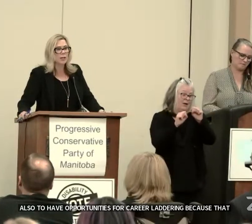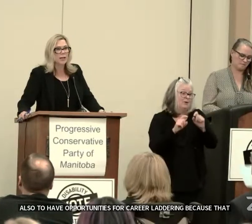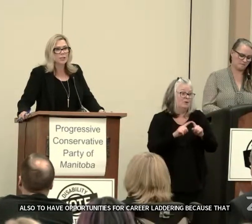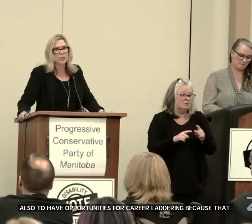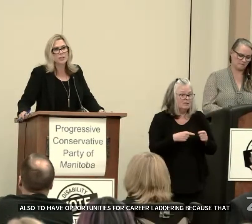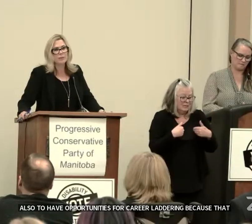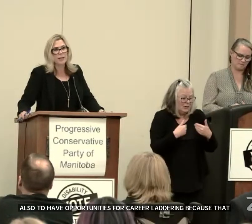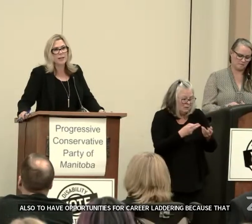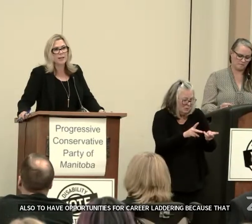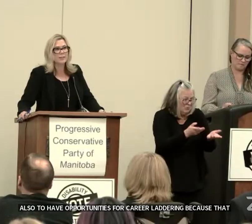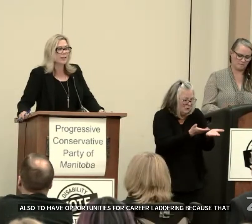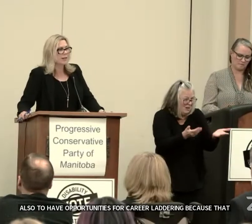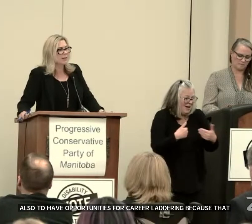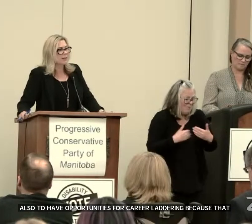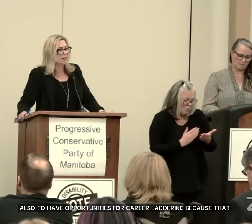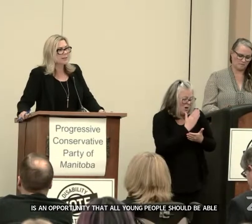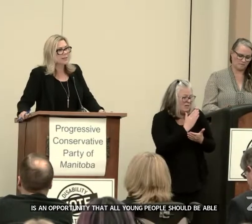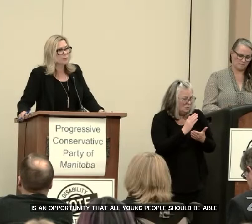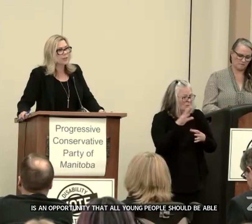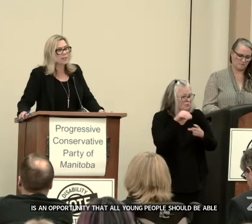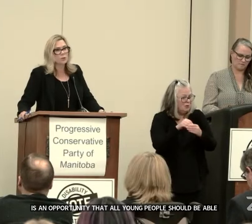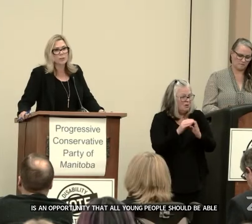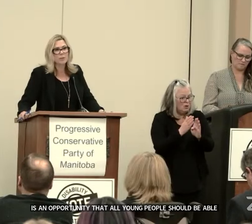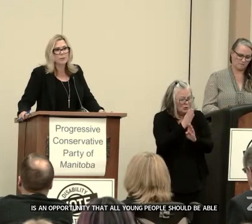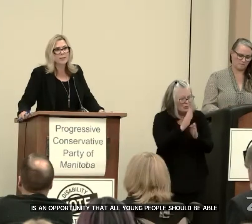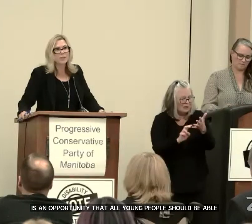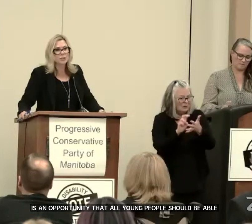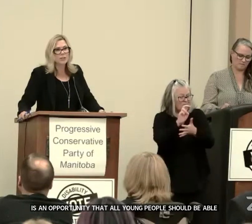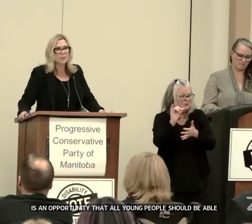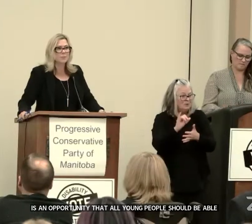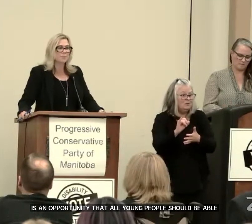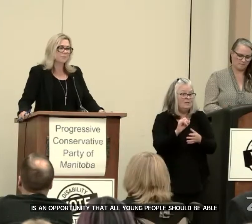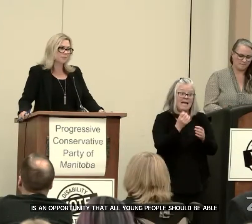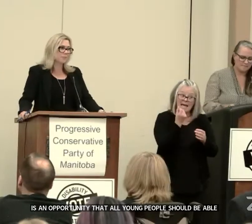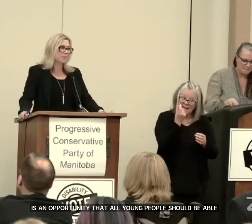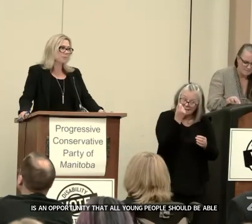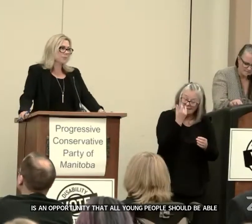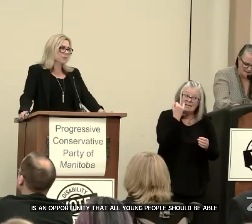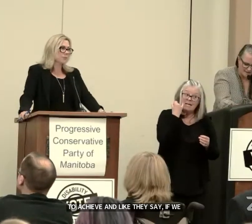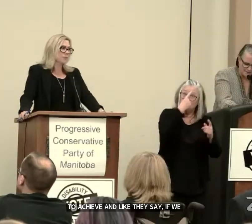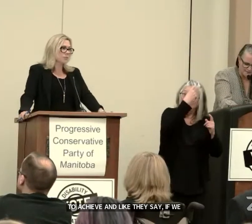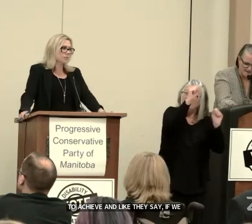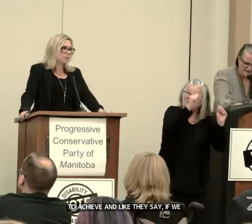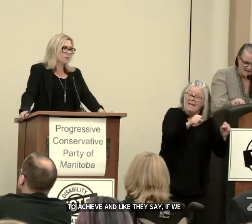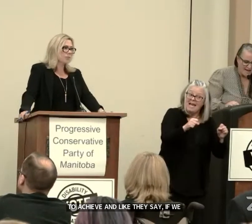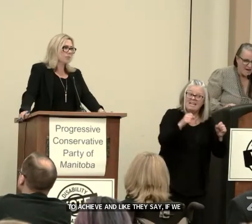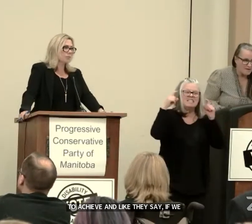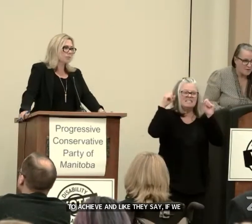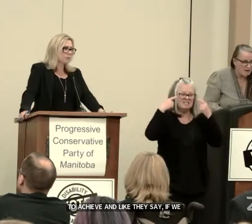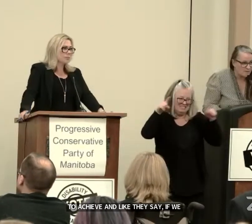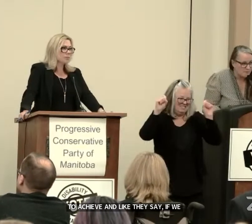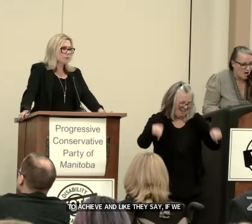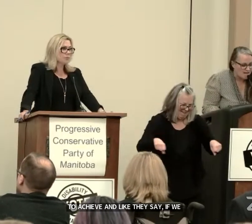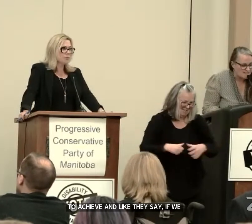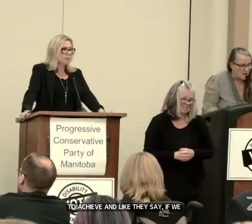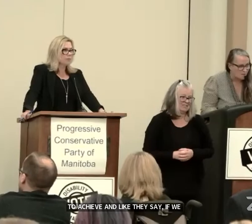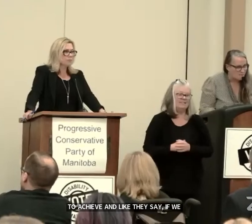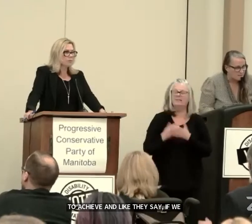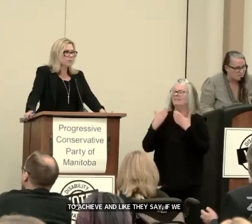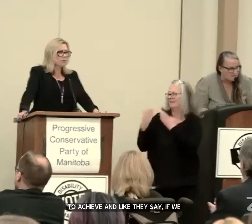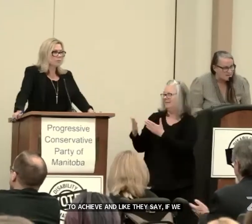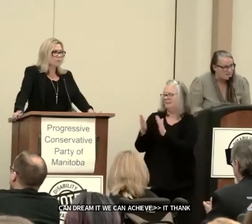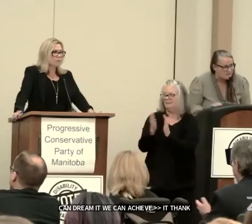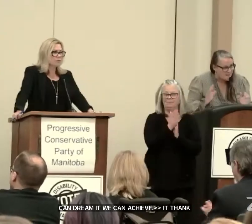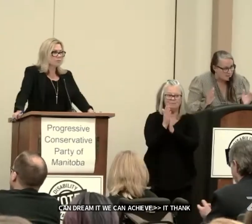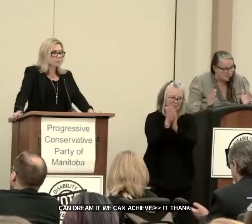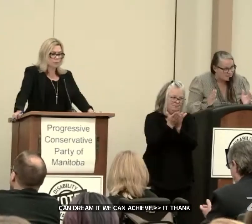to achieve. And like they say, if we can dream it, we can achieve it. Thank you. Big round of applause. That wraps